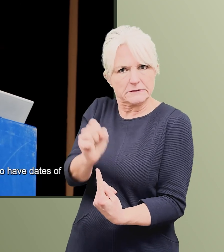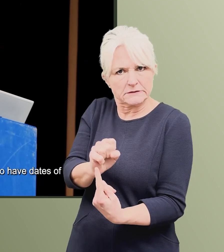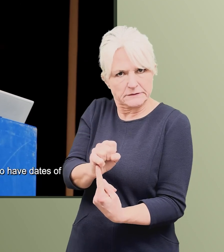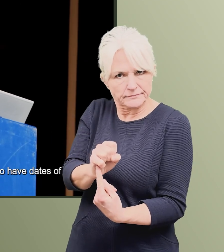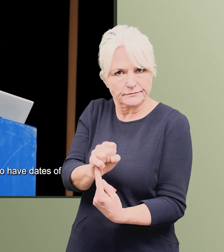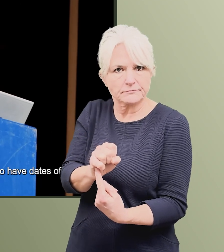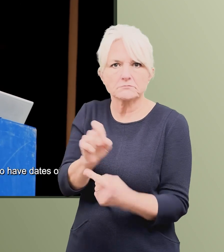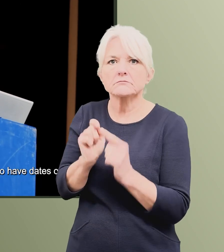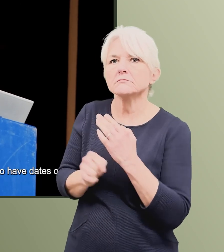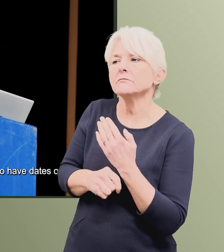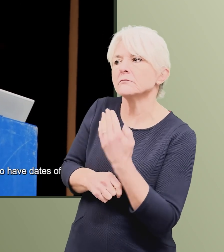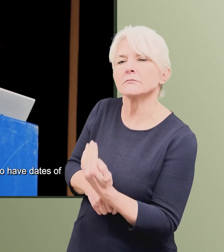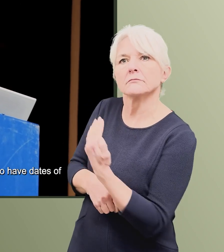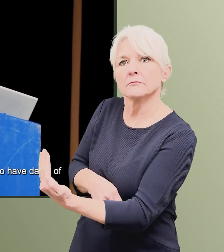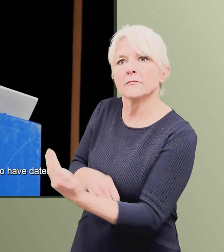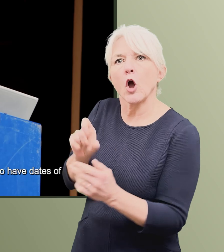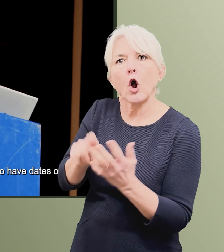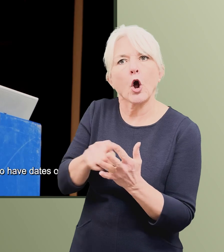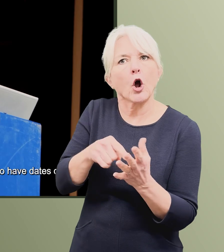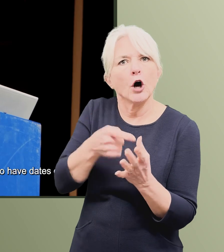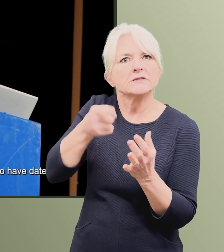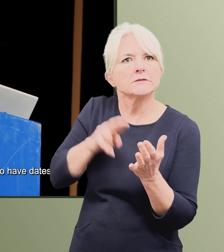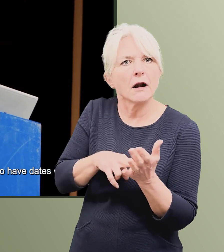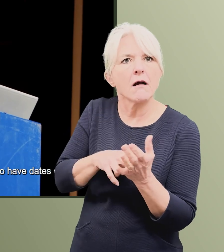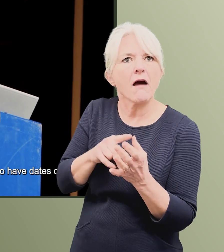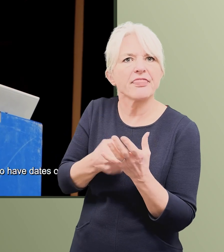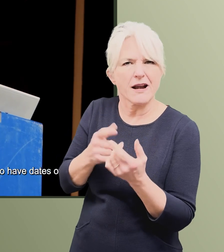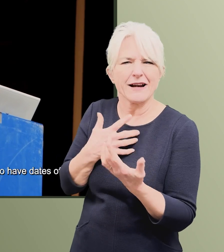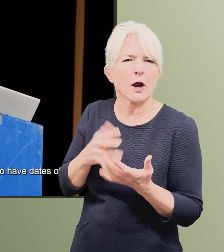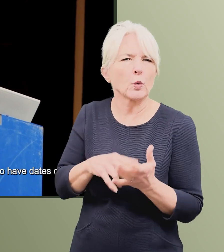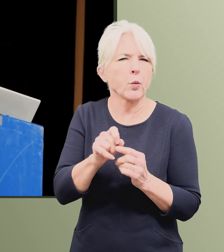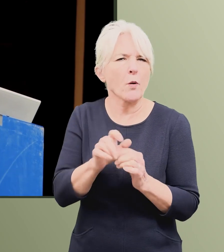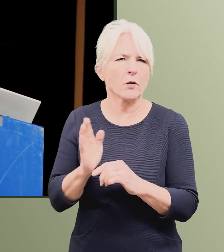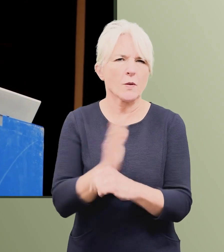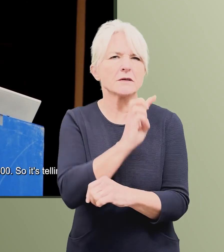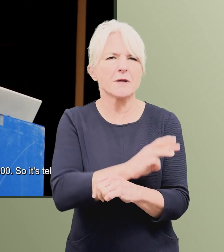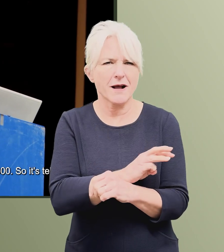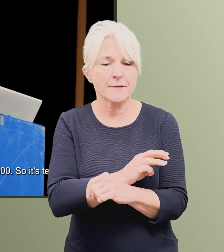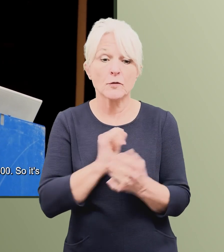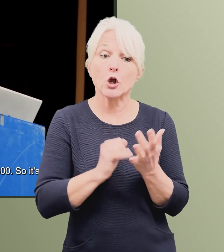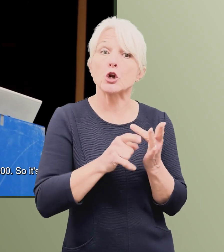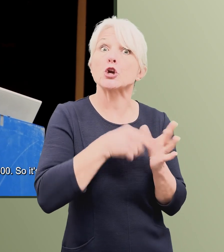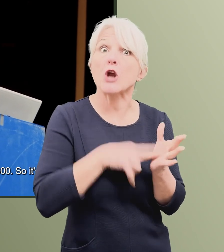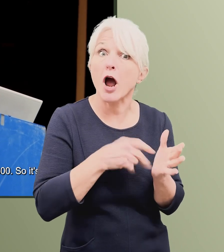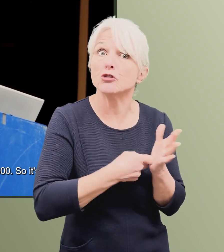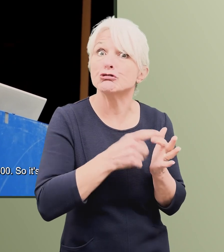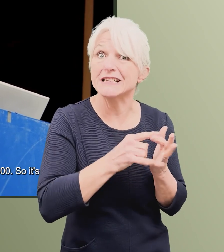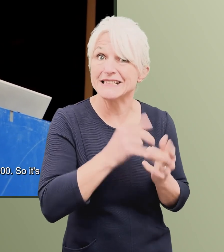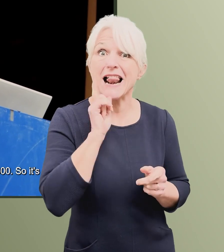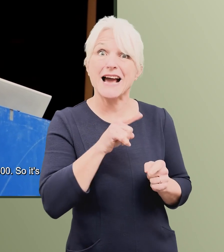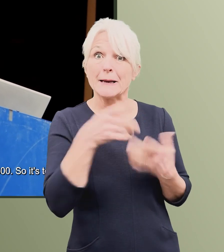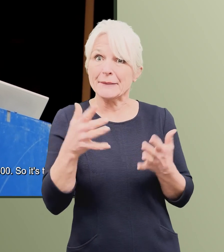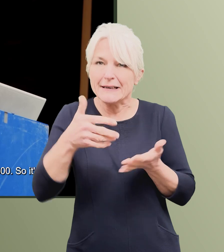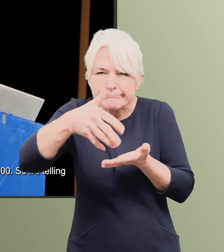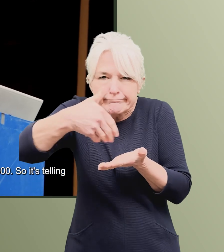Sean Rees did an excavation there. You expect to have dates of around about 3,000, 3,500, but you got dates of around about